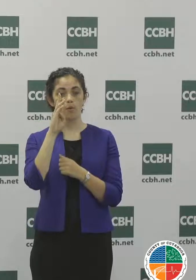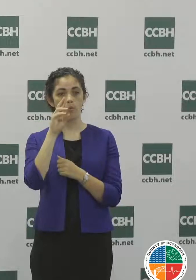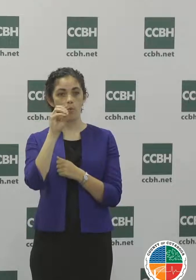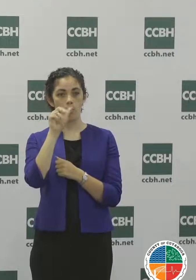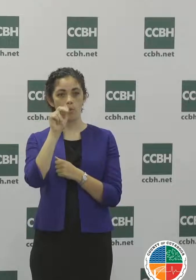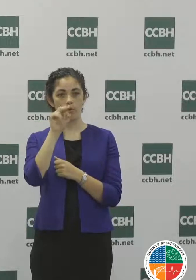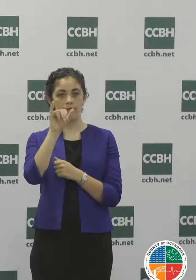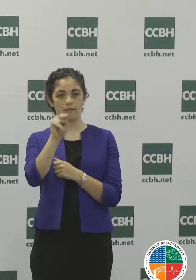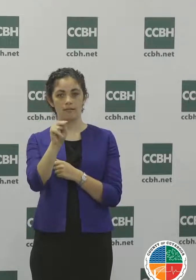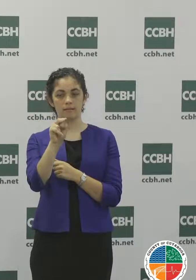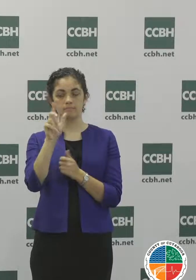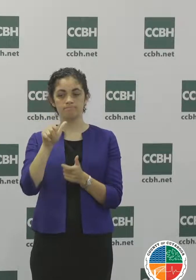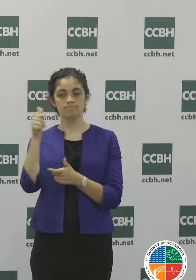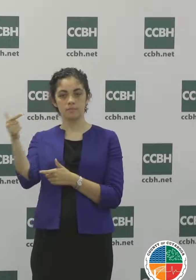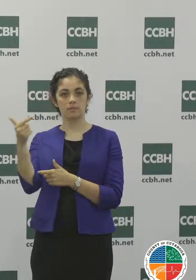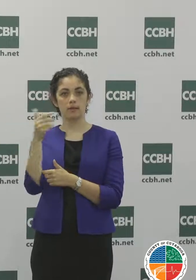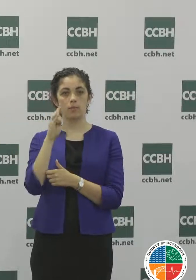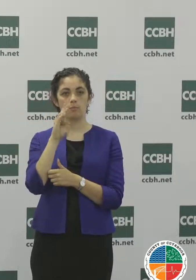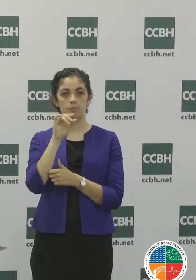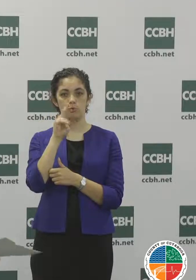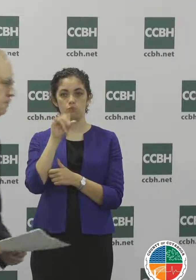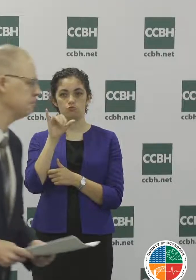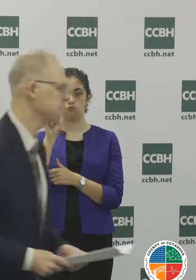hand the podium over to Executive Budish.